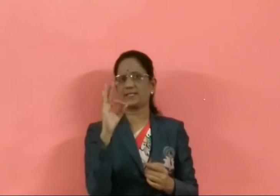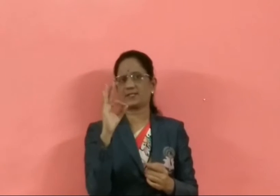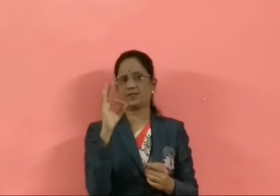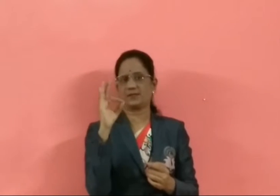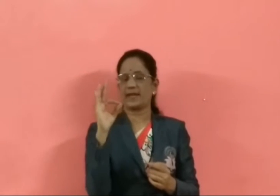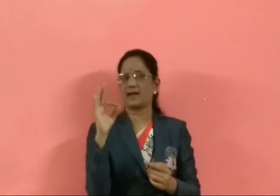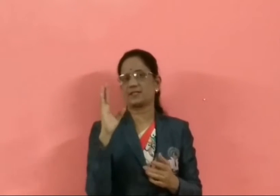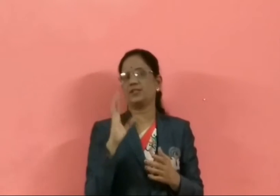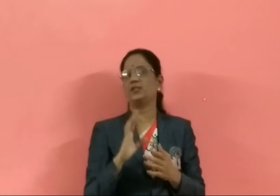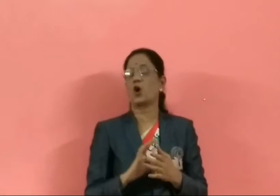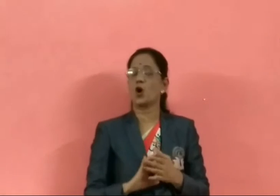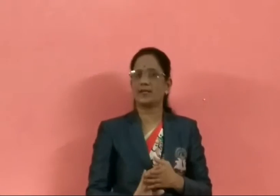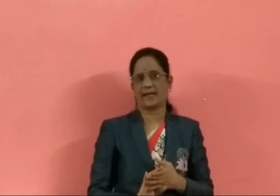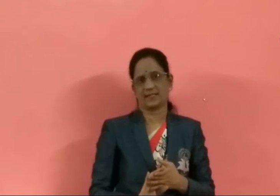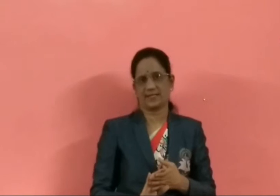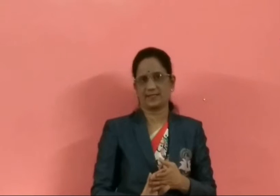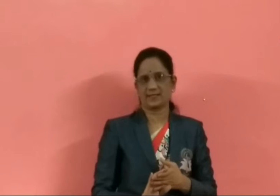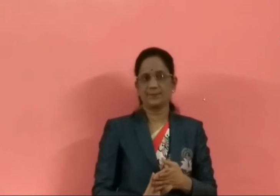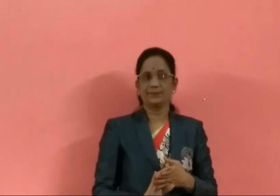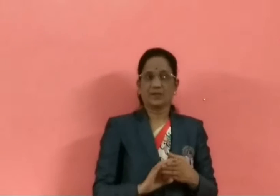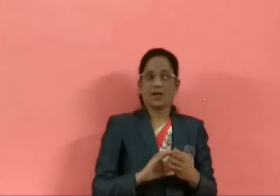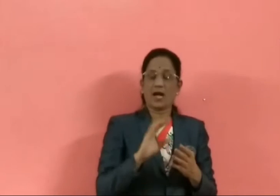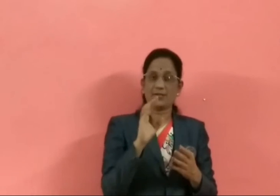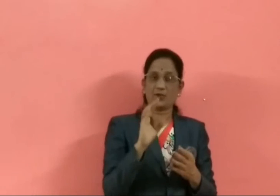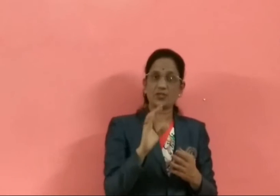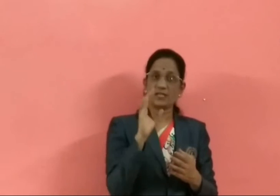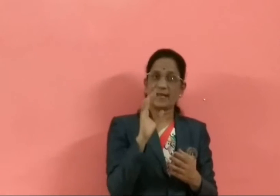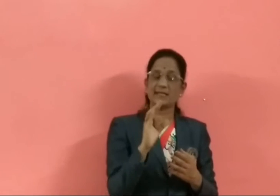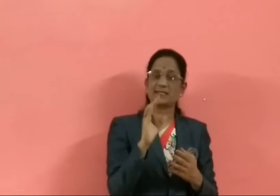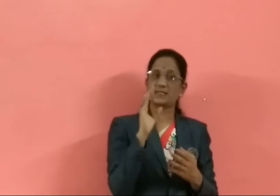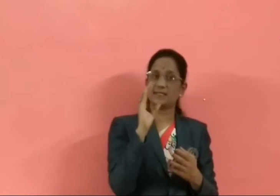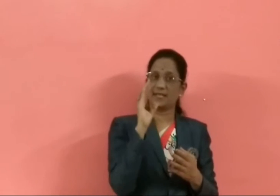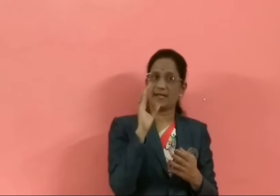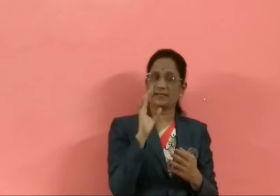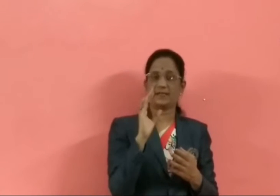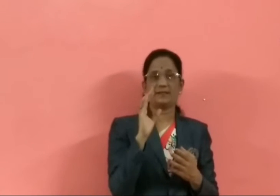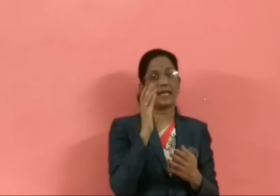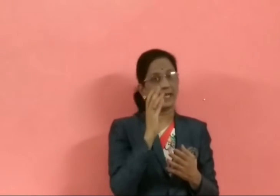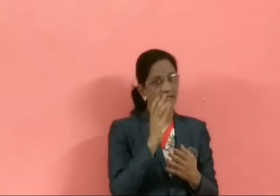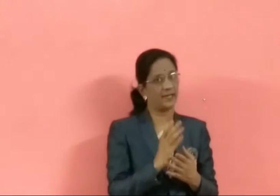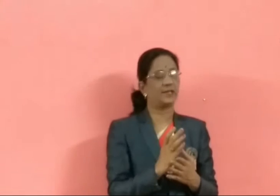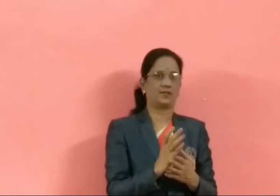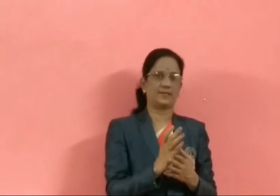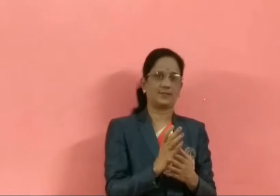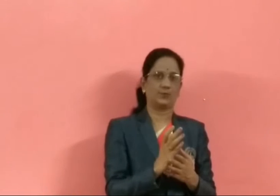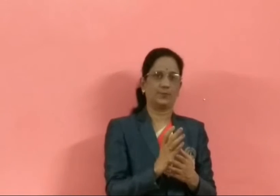lightest gas in all gases. Hydrogen gas is lighter than air also.